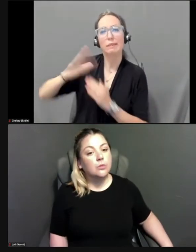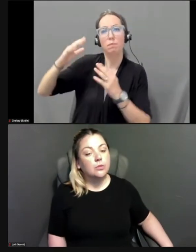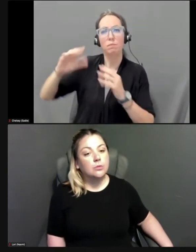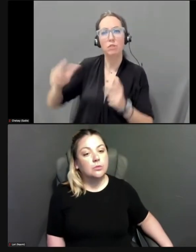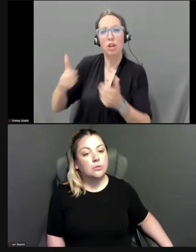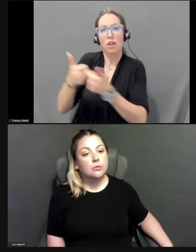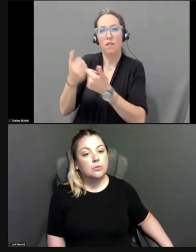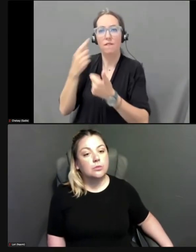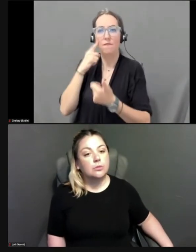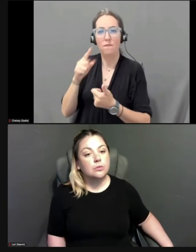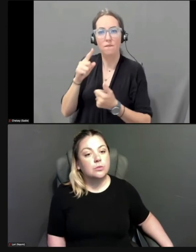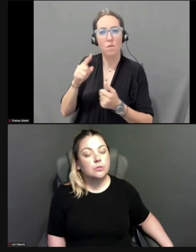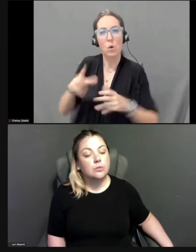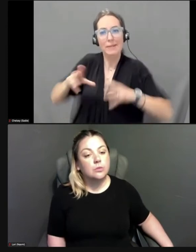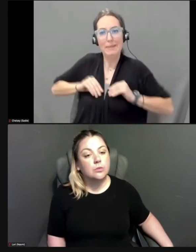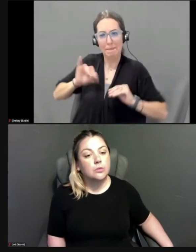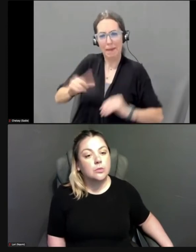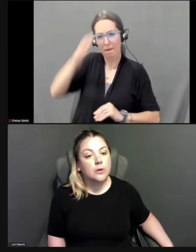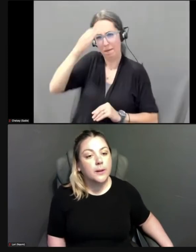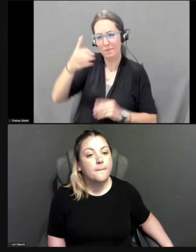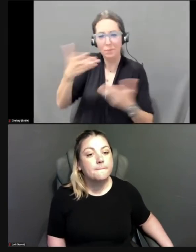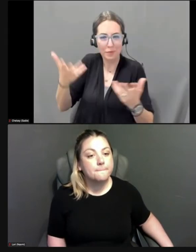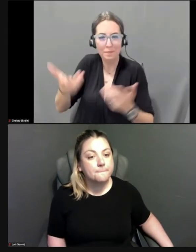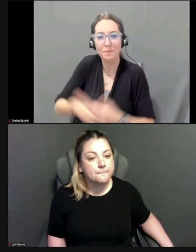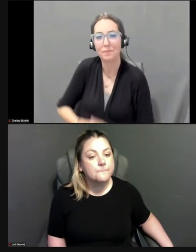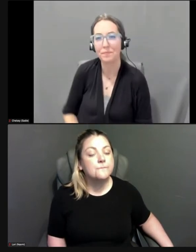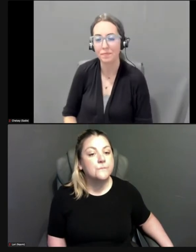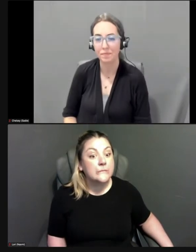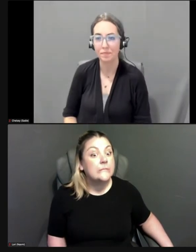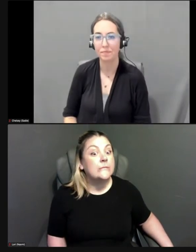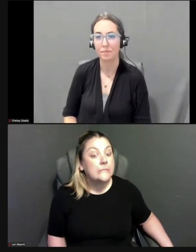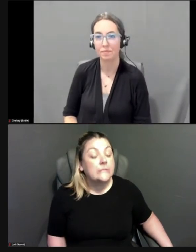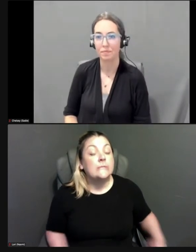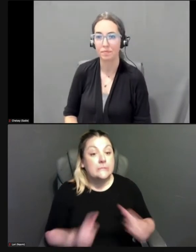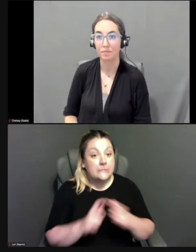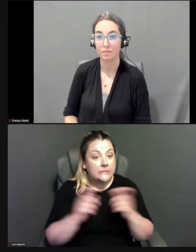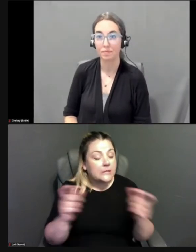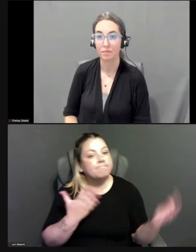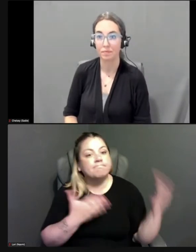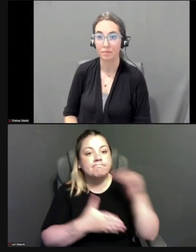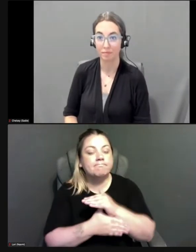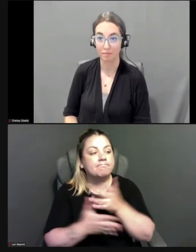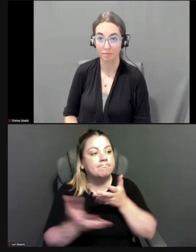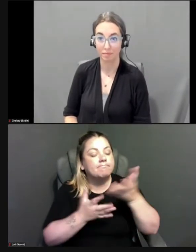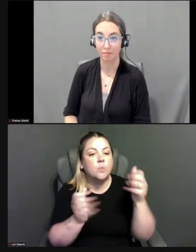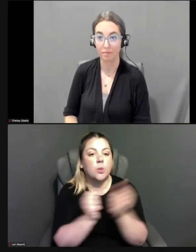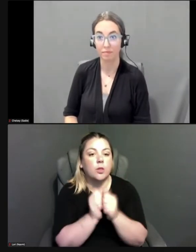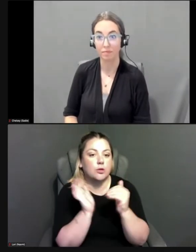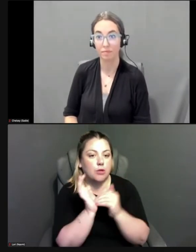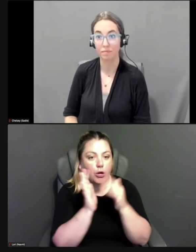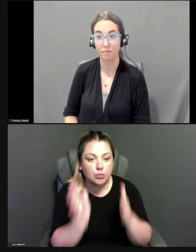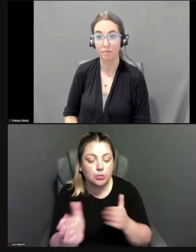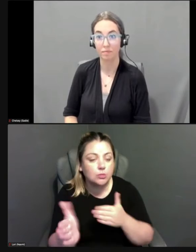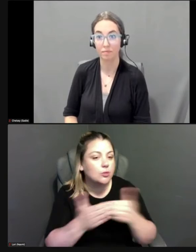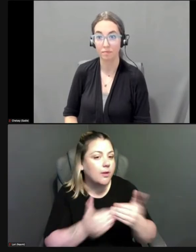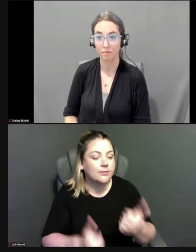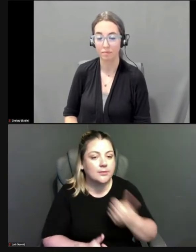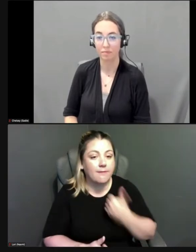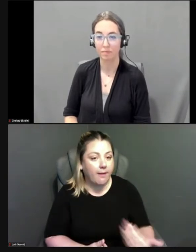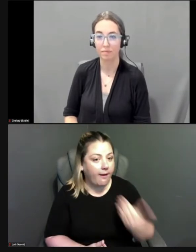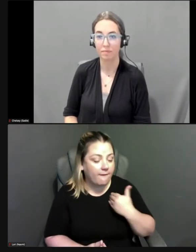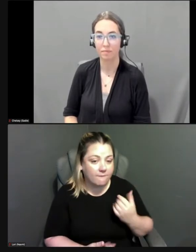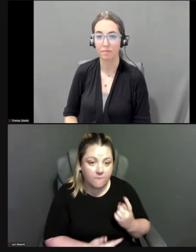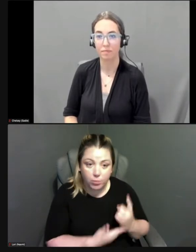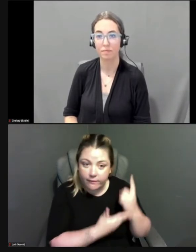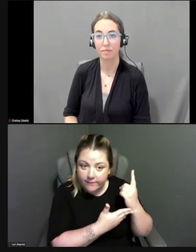lens? Absolutely, the number one thing is dealing with medical providers. Despite all of my privilege, I have still had